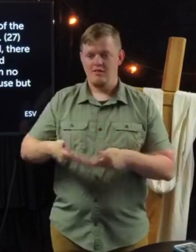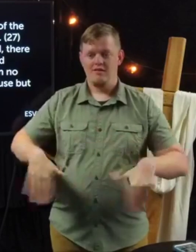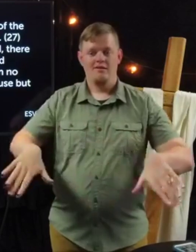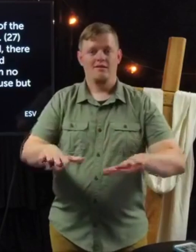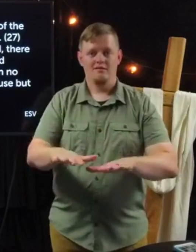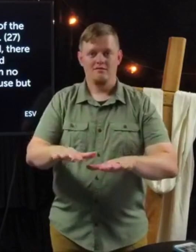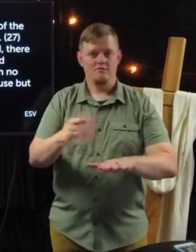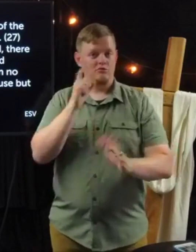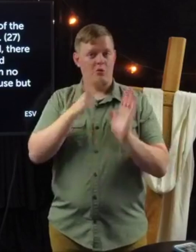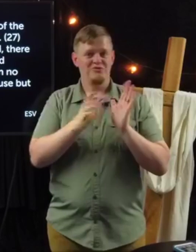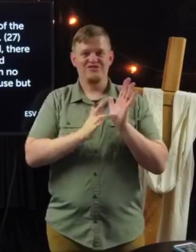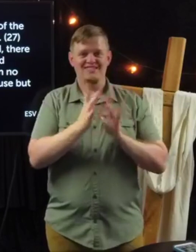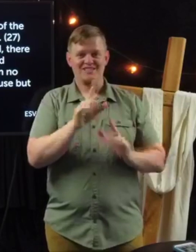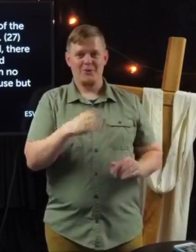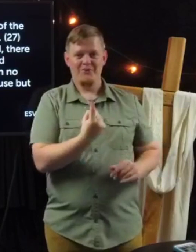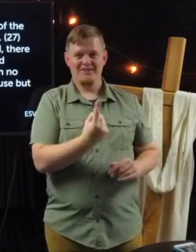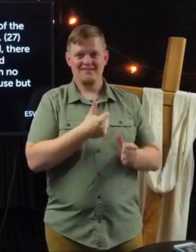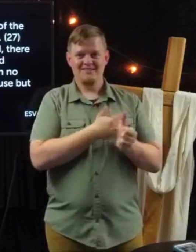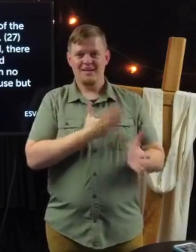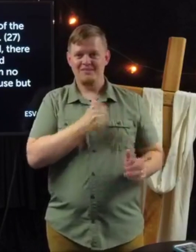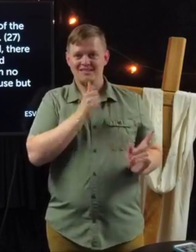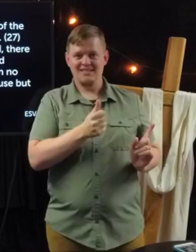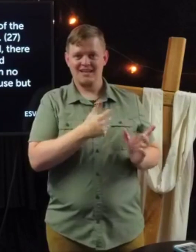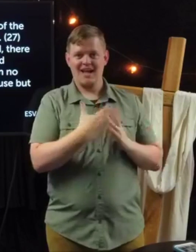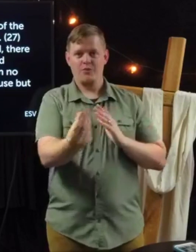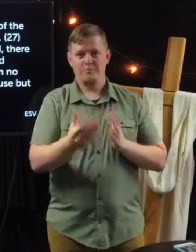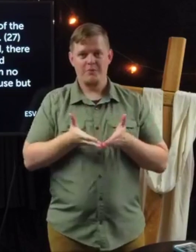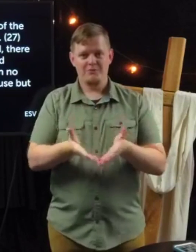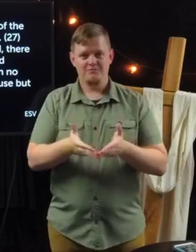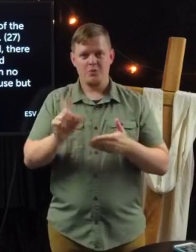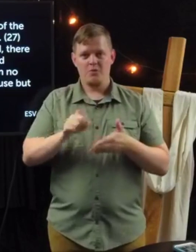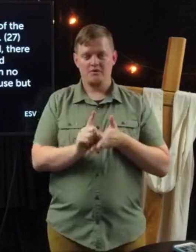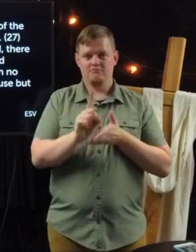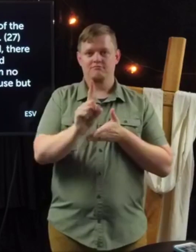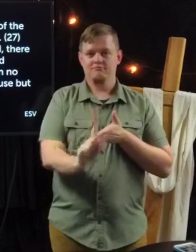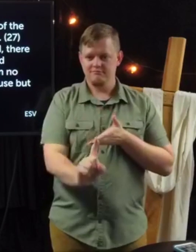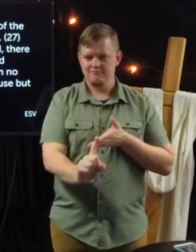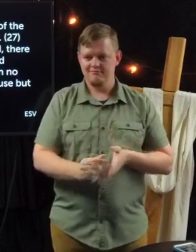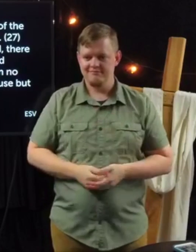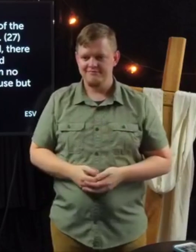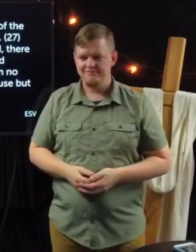stepped out onto the land. And now notice, it's just Jesus. His disciples didn't get out of the boat. Just Jesus got out.